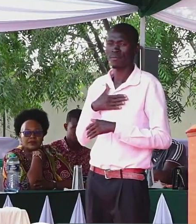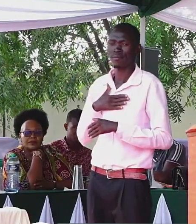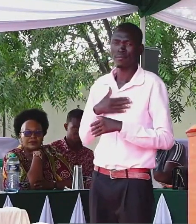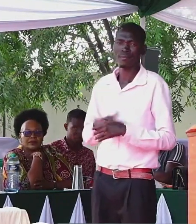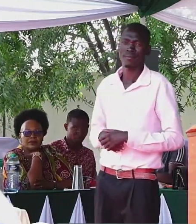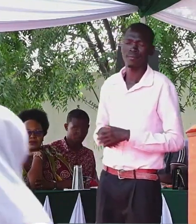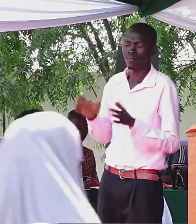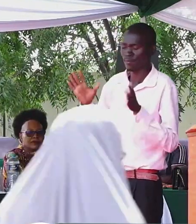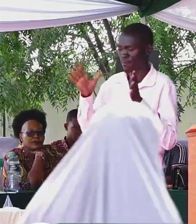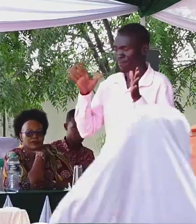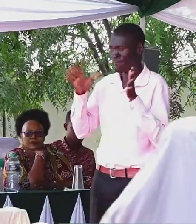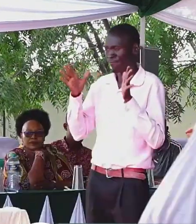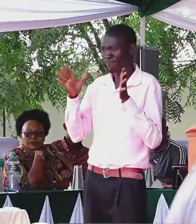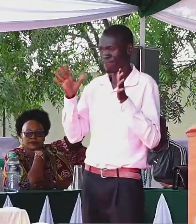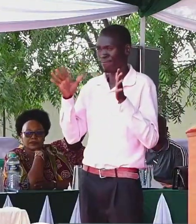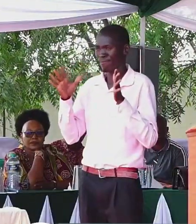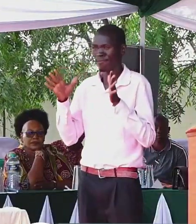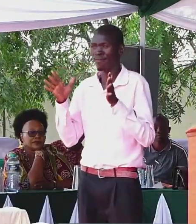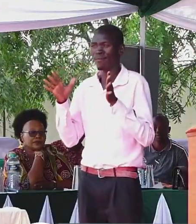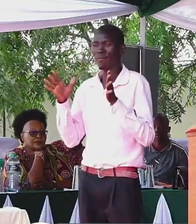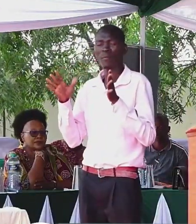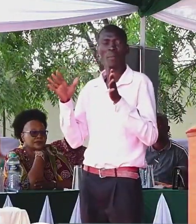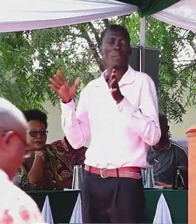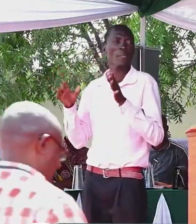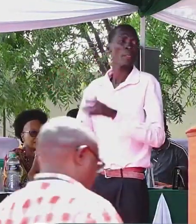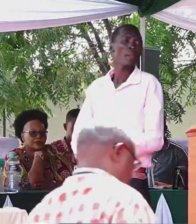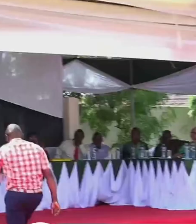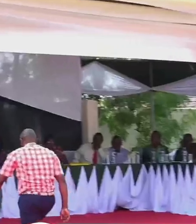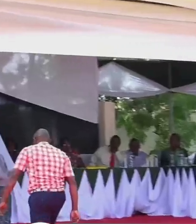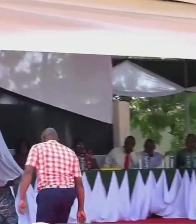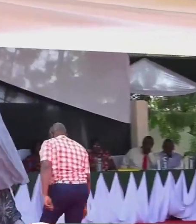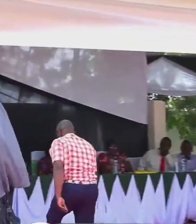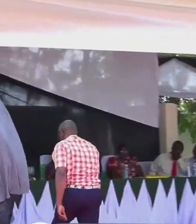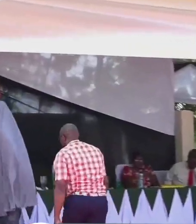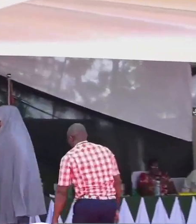Your Excellency, these are the Cs.